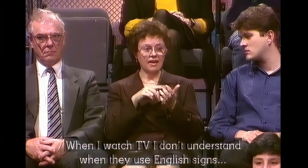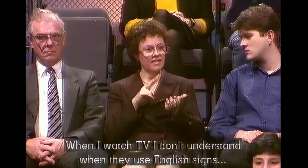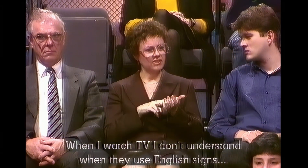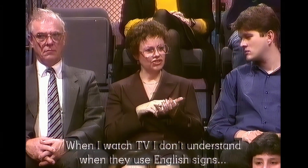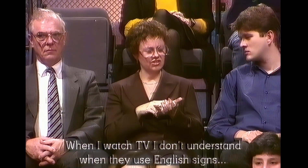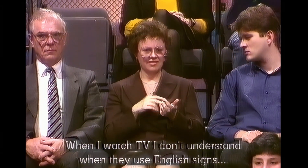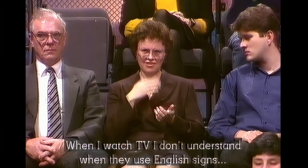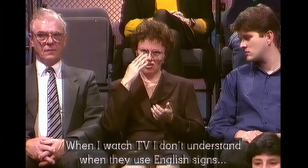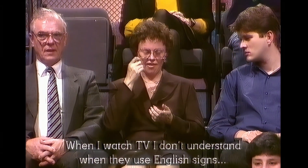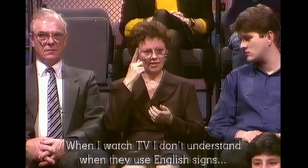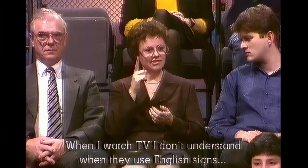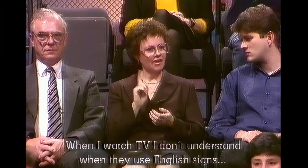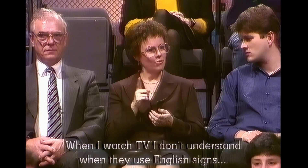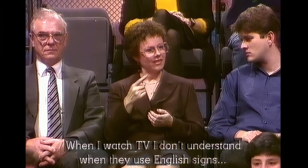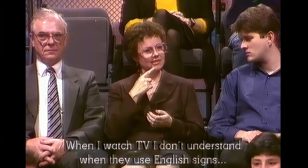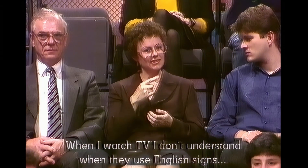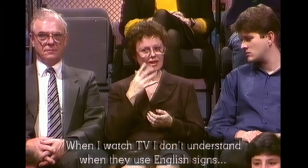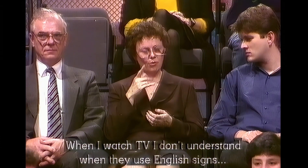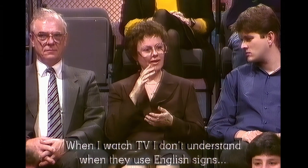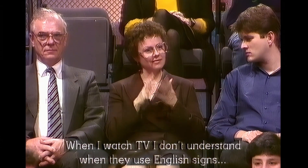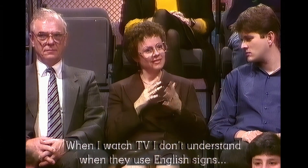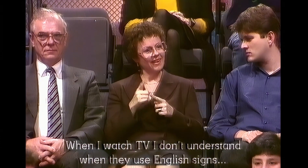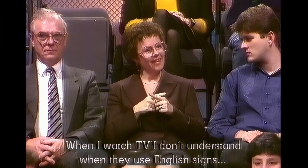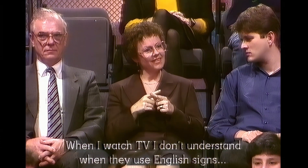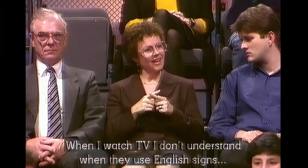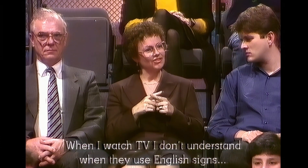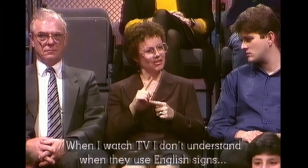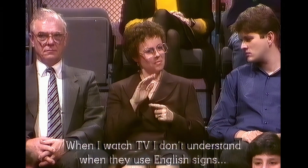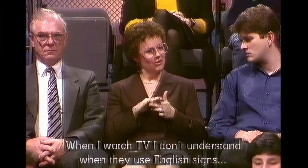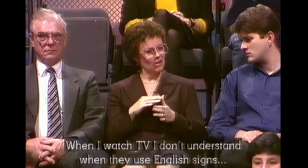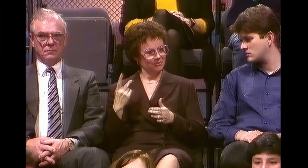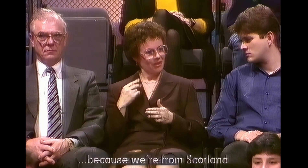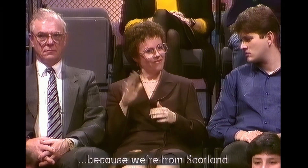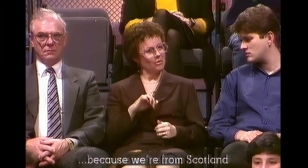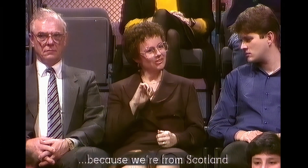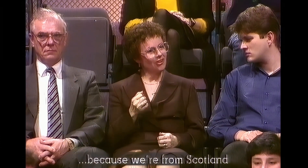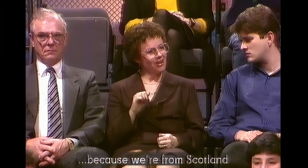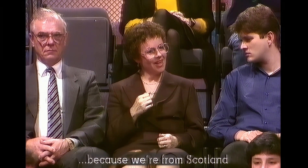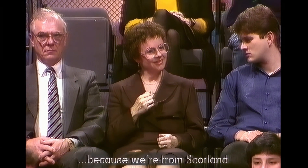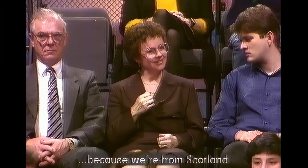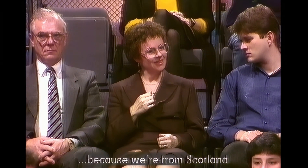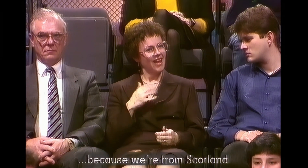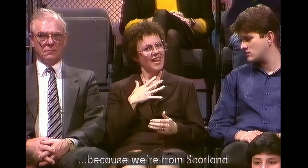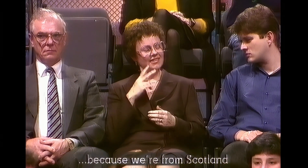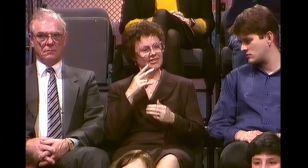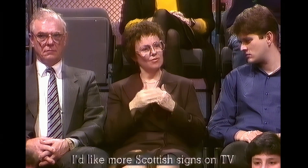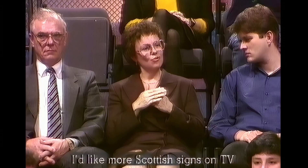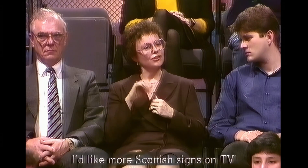When I watch television, I don't understand what they say when they use English signs. That's because we're from Scotland. I'd like to see